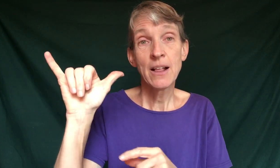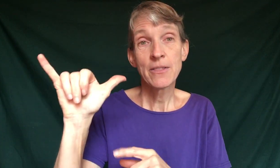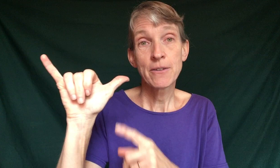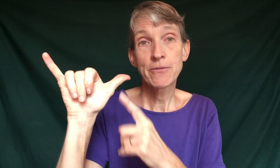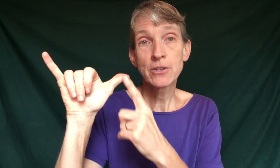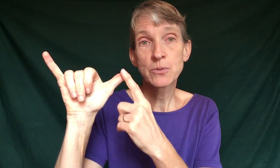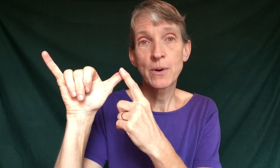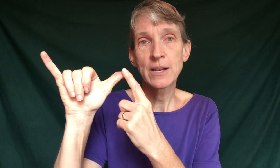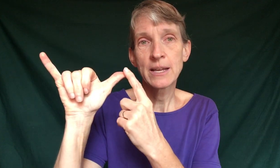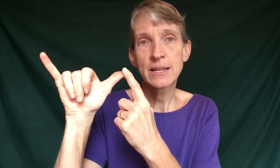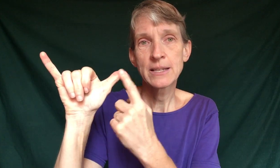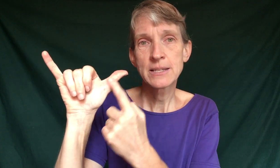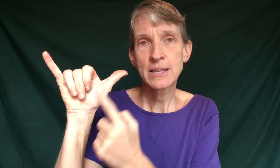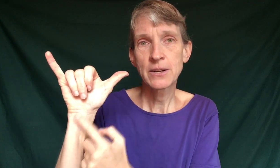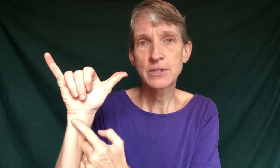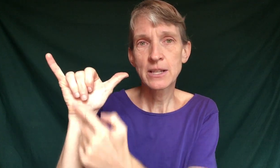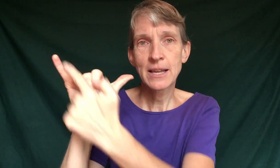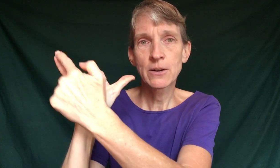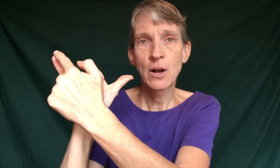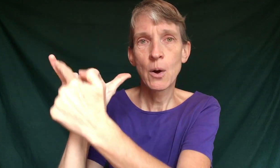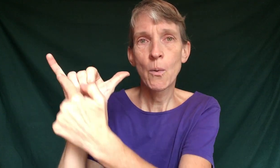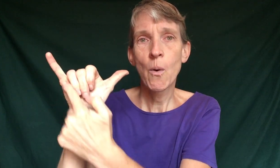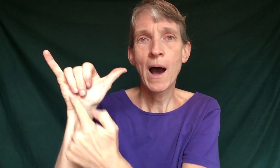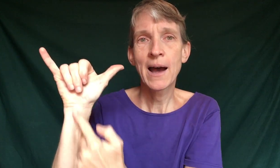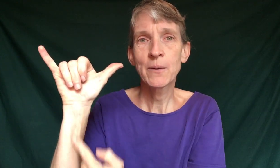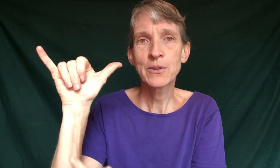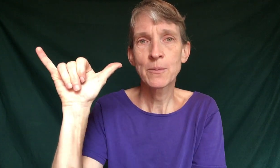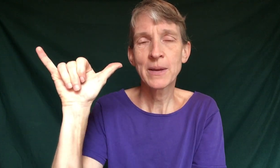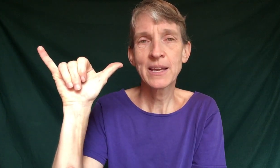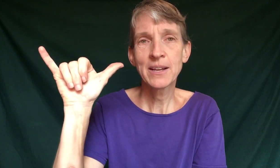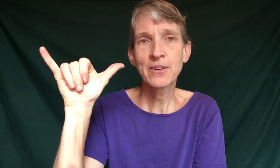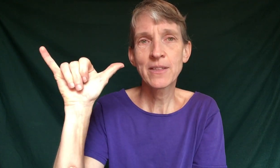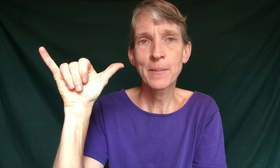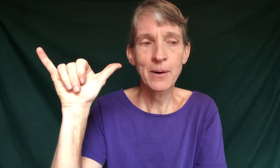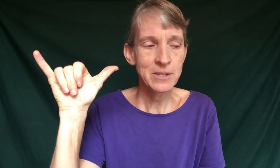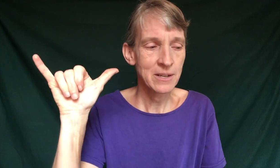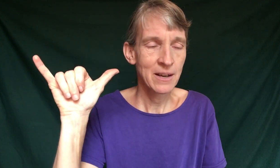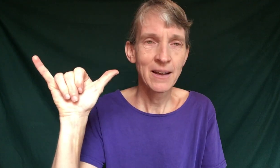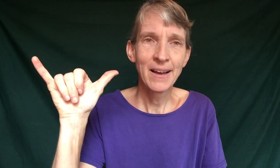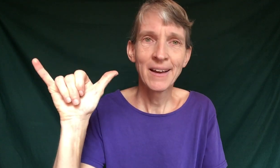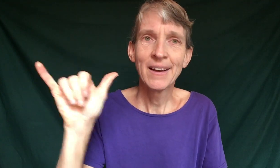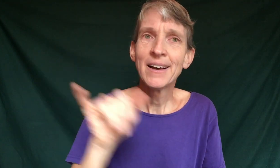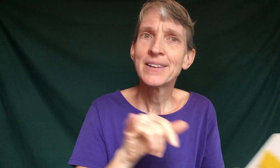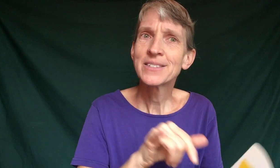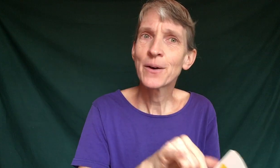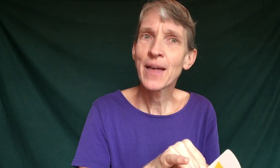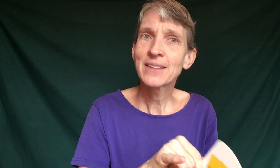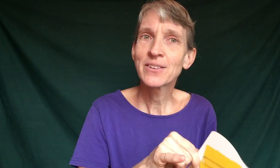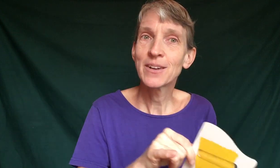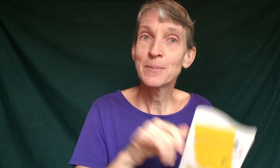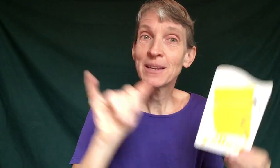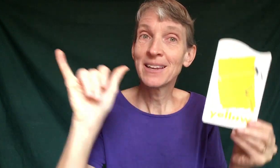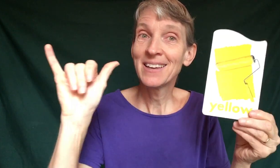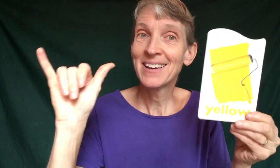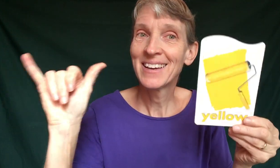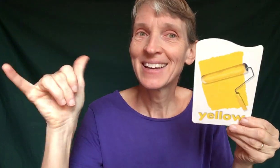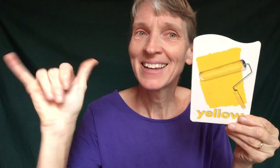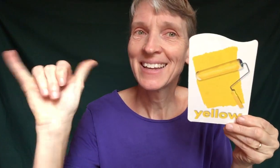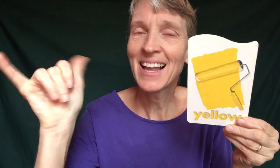The first one is, here's the letter Y with your pinky and your thumb out. So that's going to be